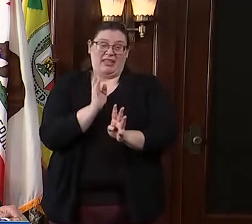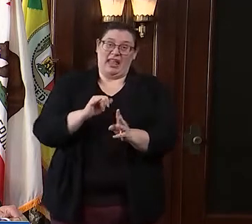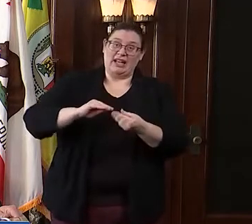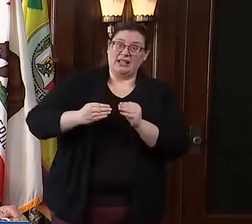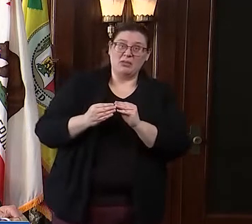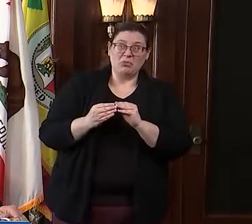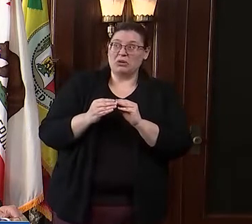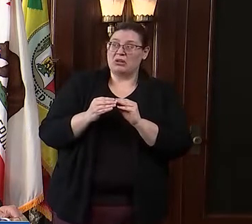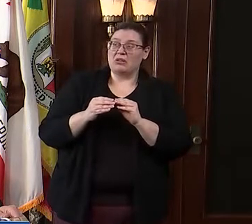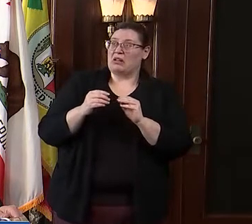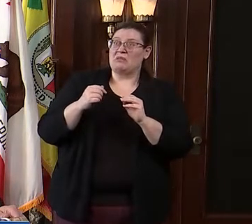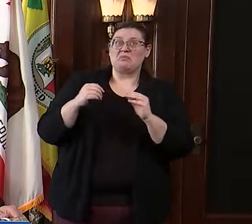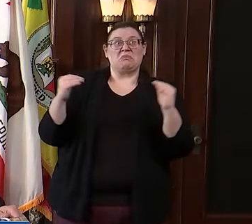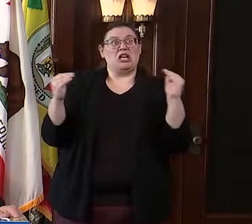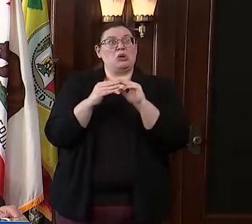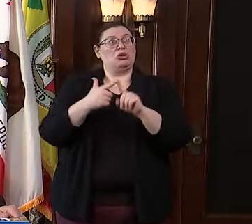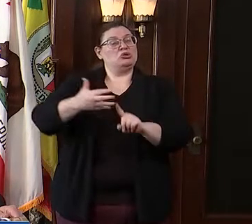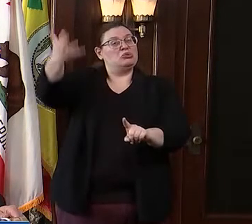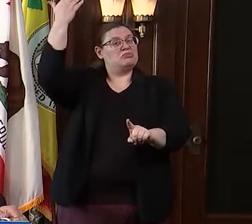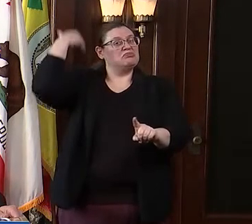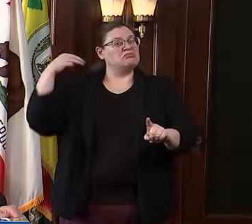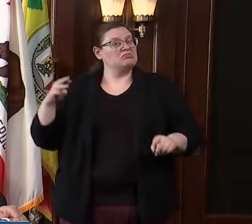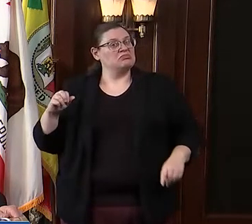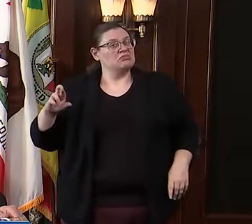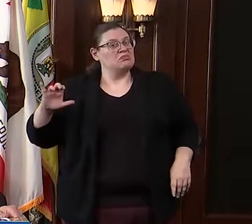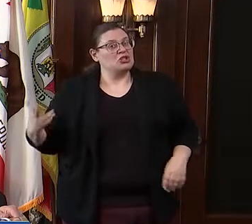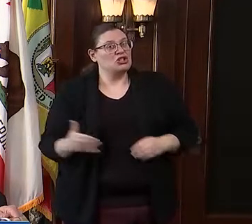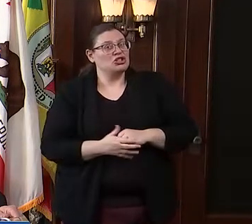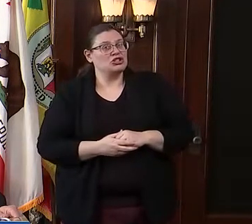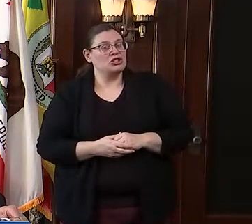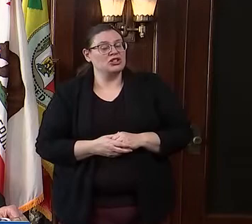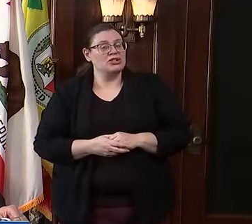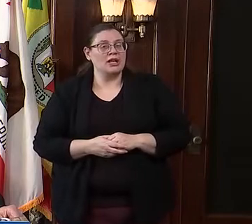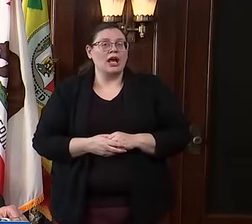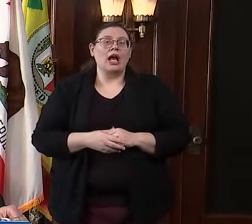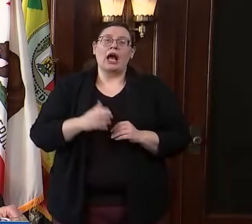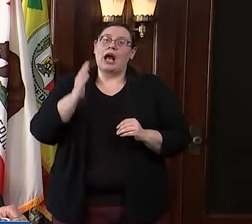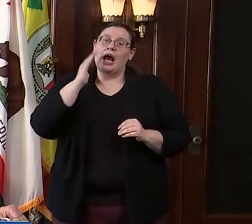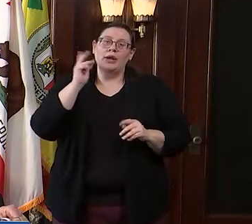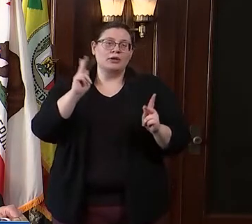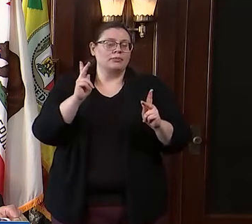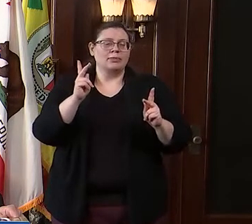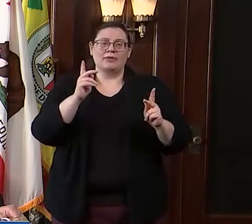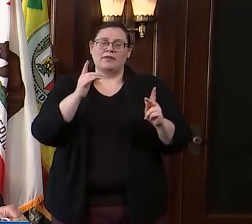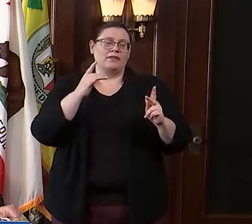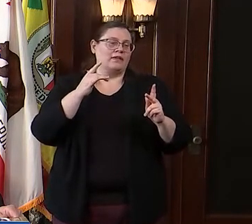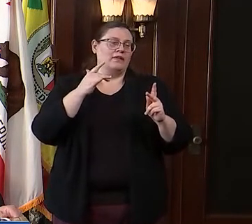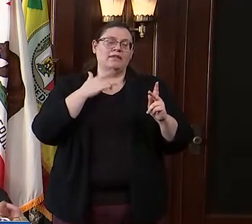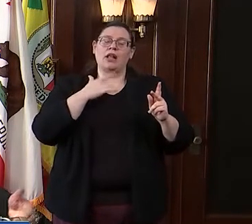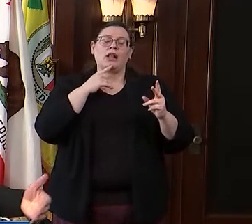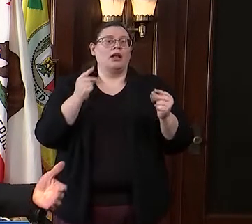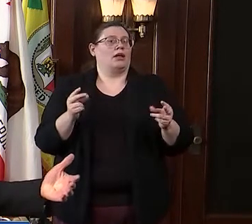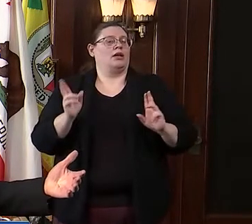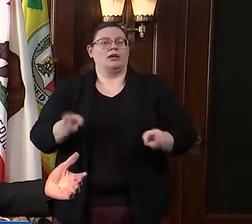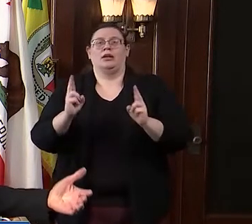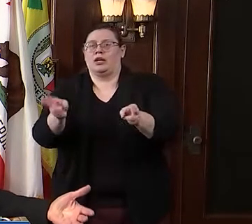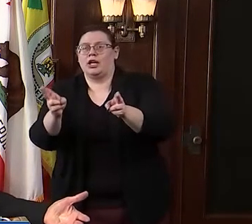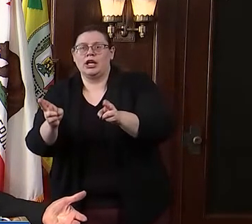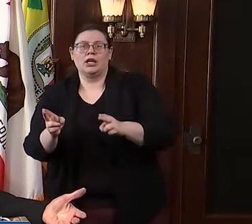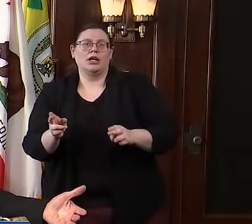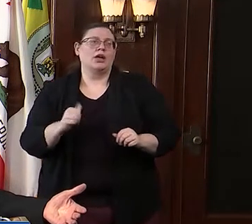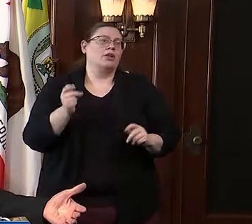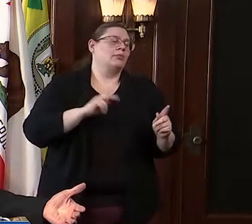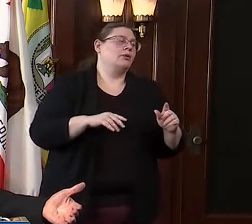was March. I know for some we can't go too fast with the opening. For others, we can't go too